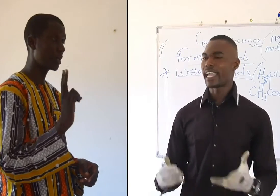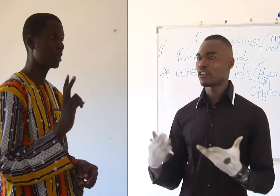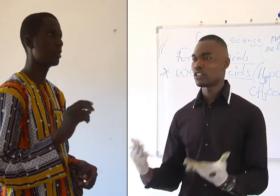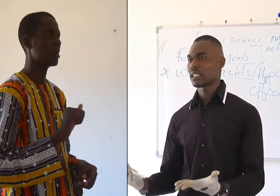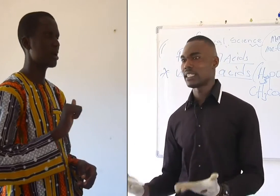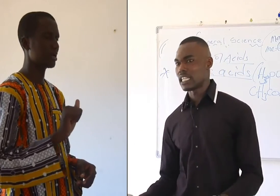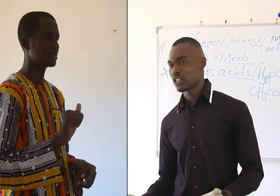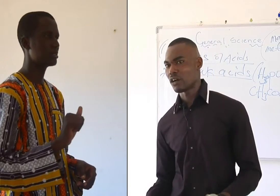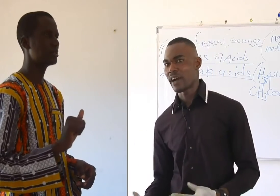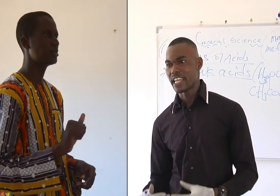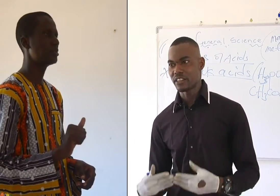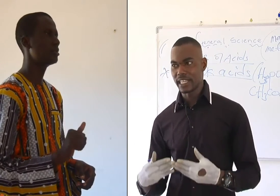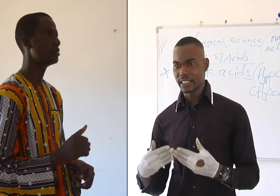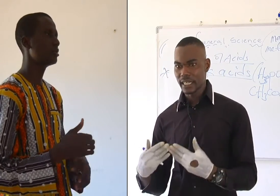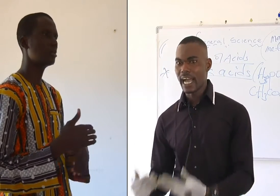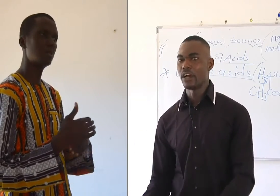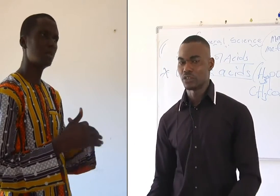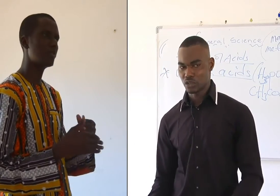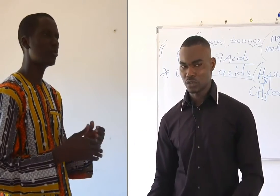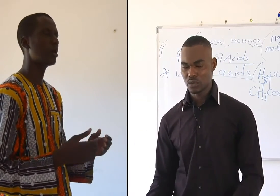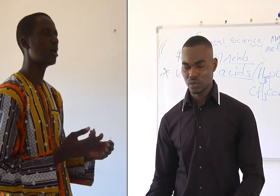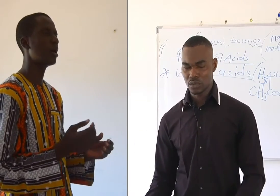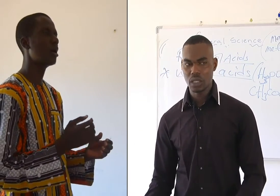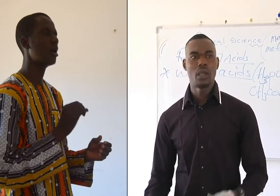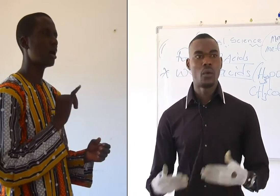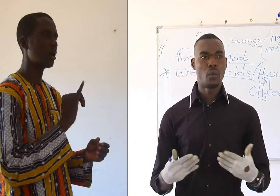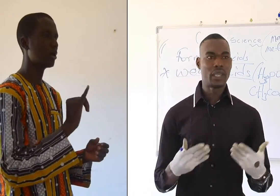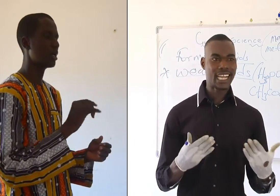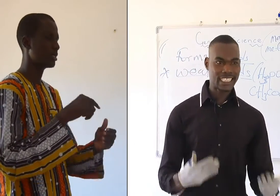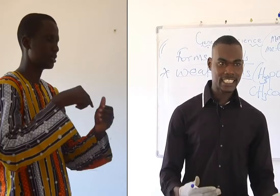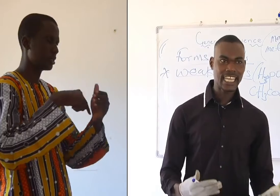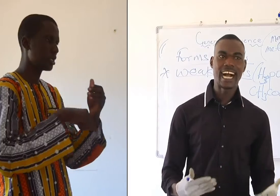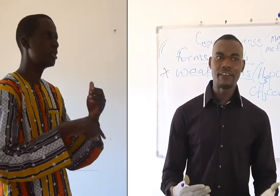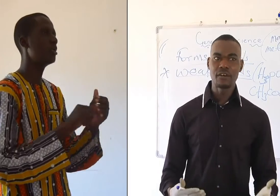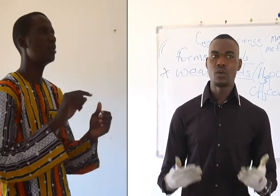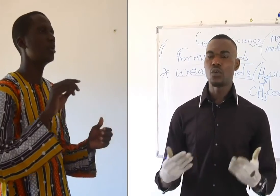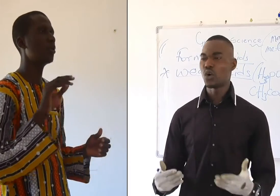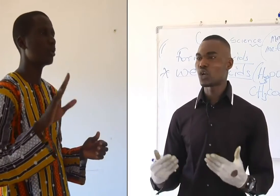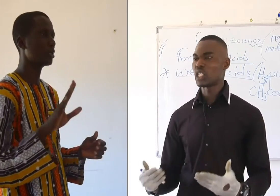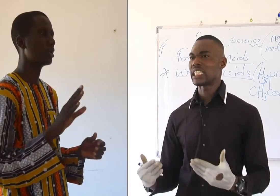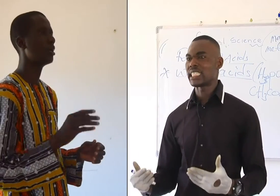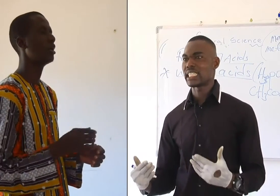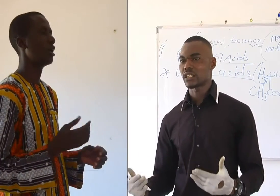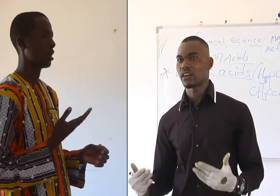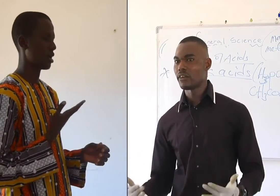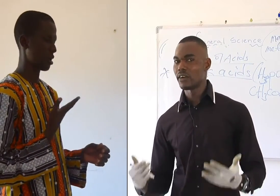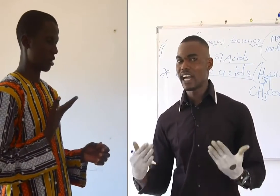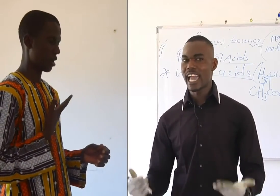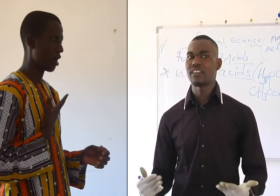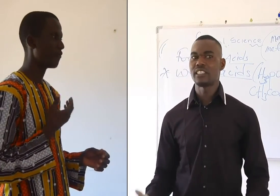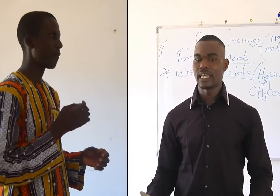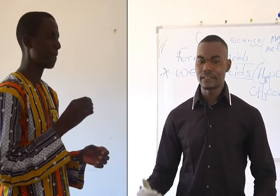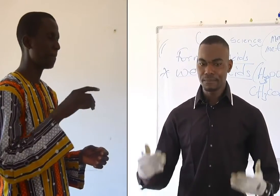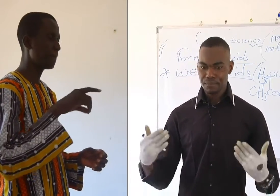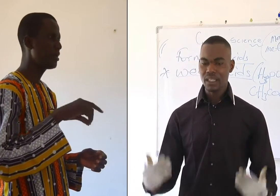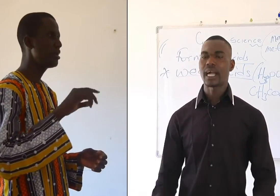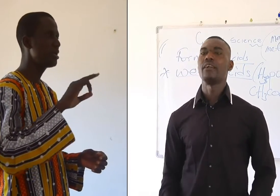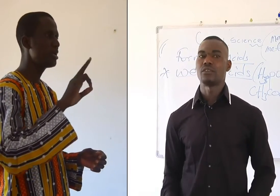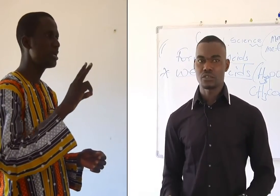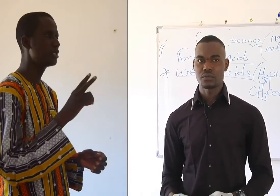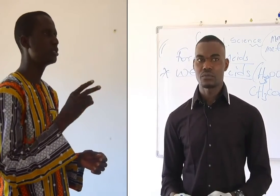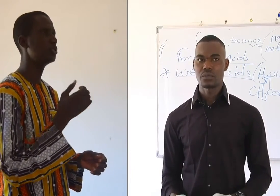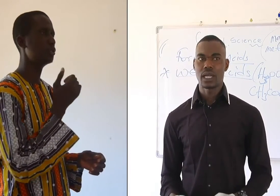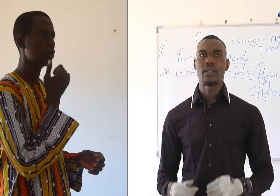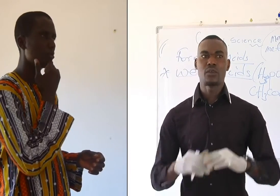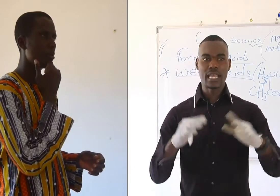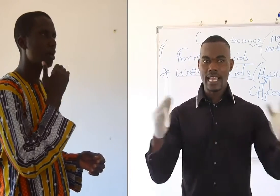have high concentration of hydrogen ions. Weak acids have low concentration of hydrogen